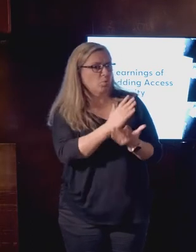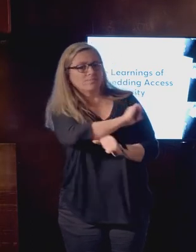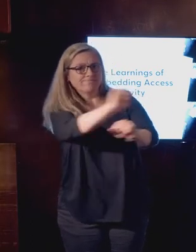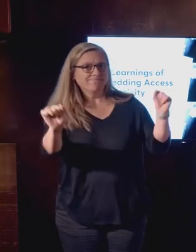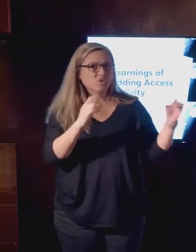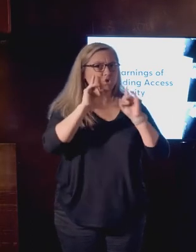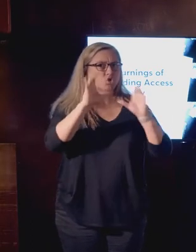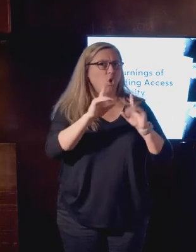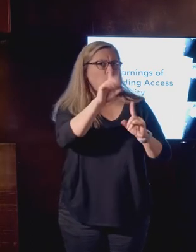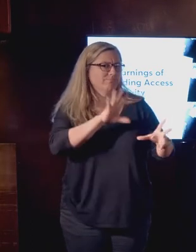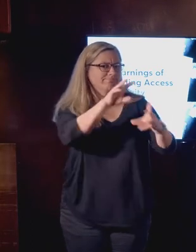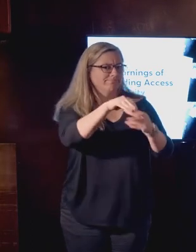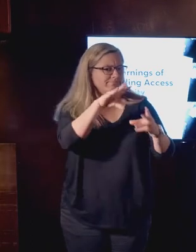venues